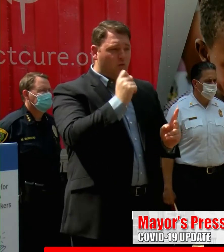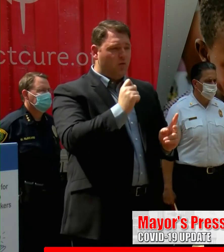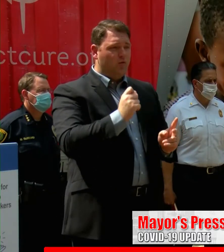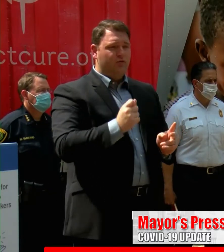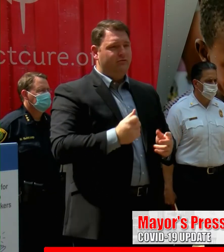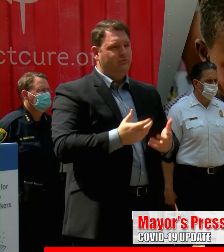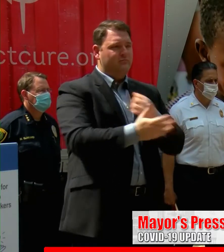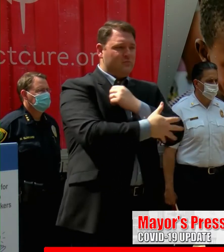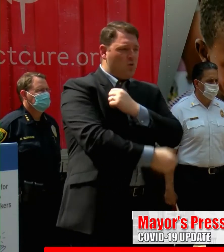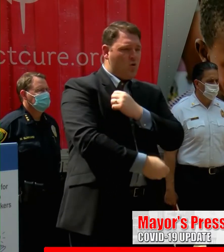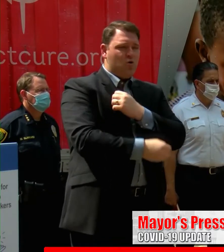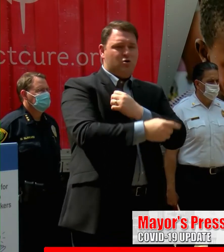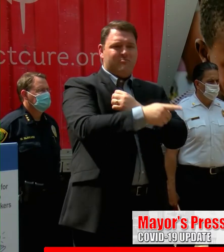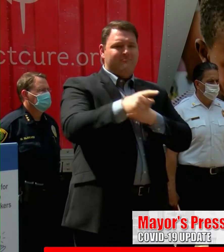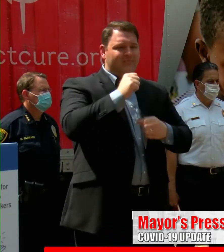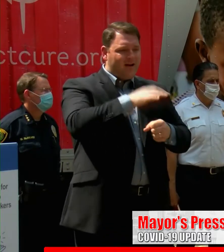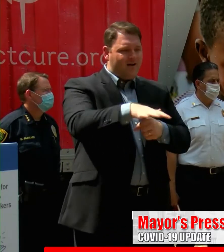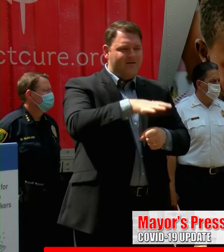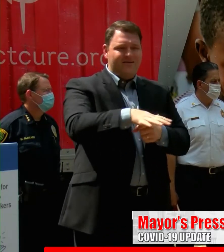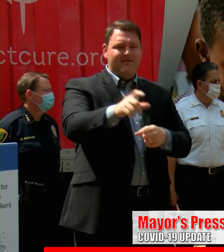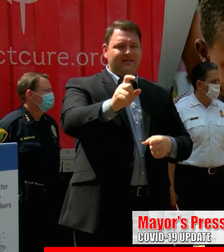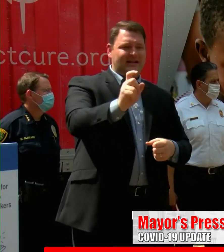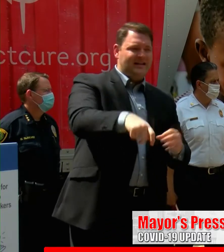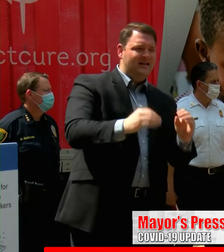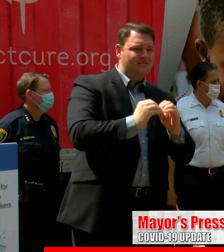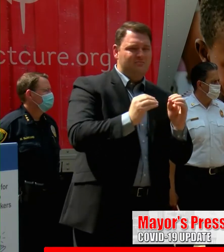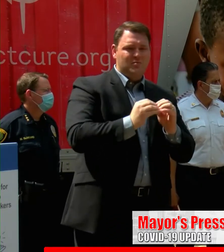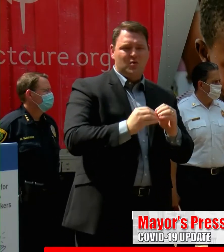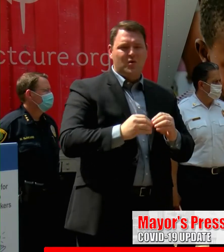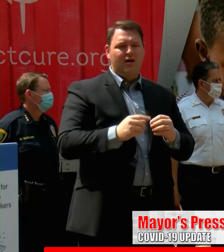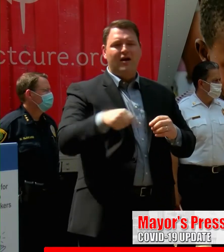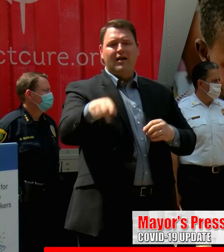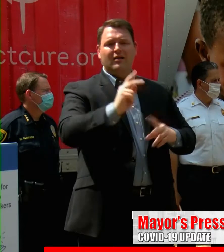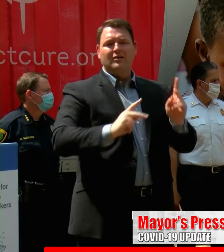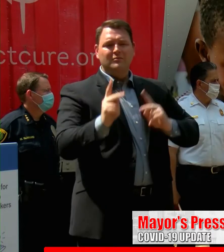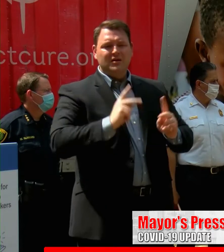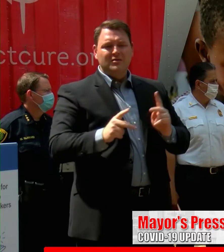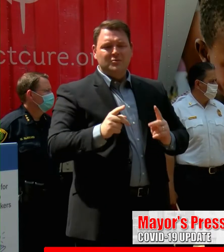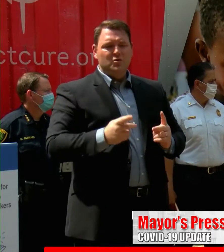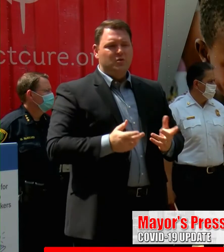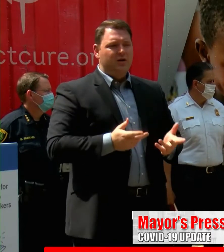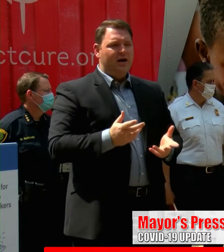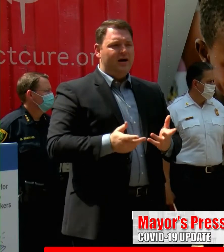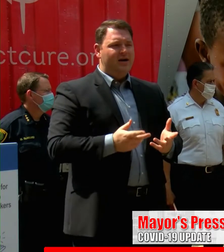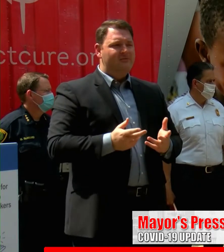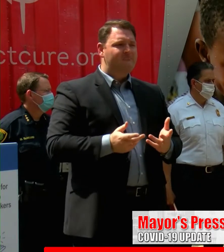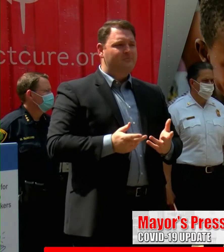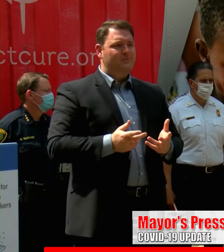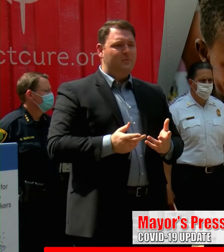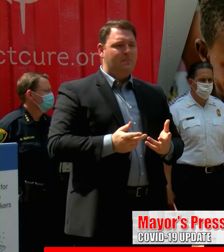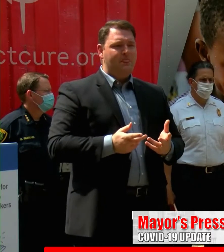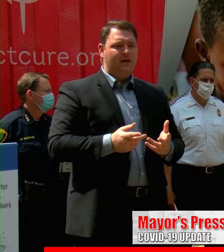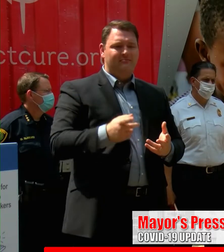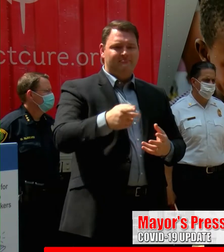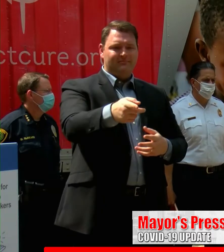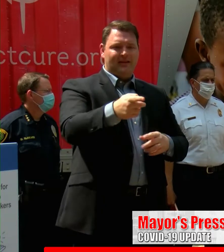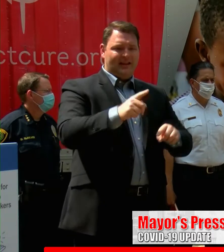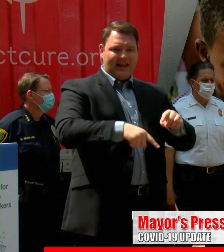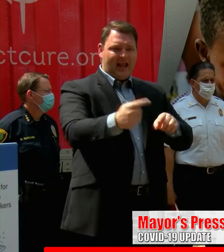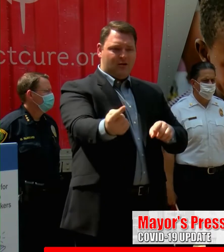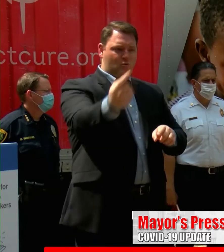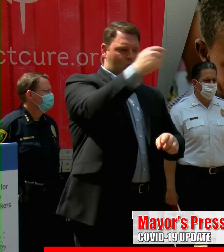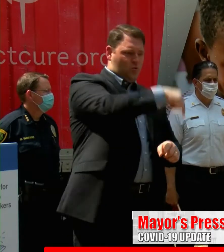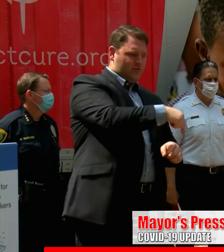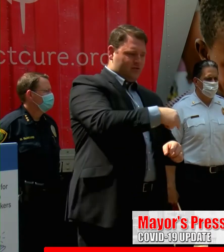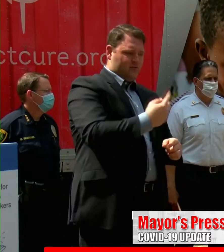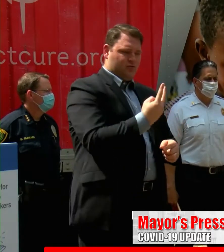there are a lot of people who can't access, for example, the two testing sites right now. We